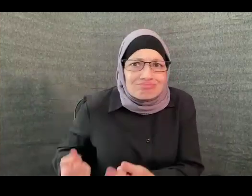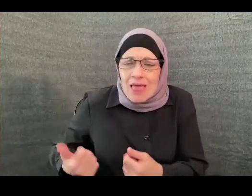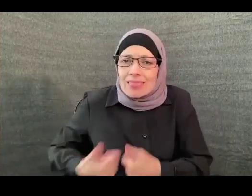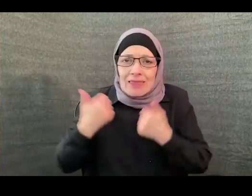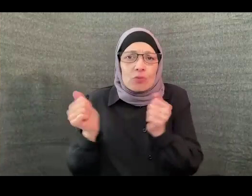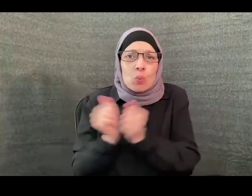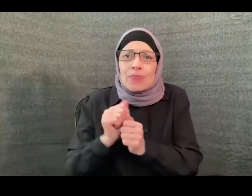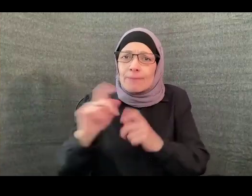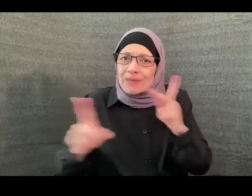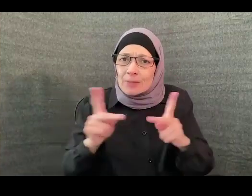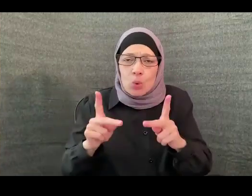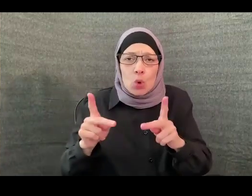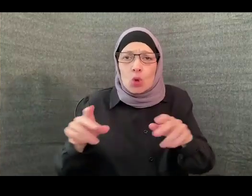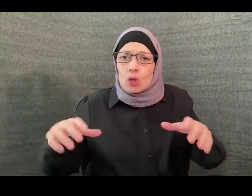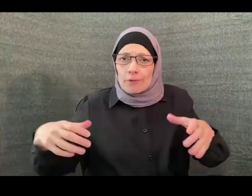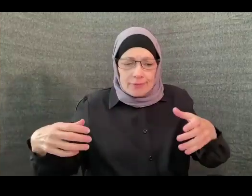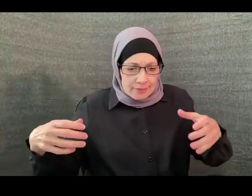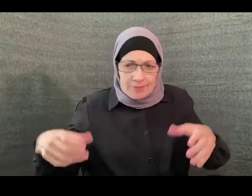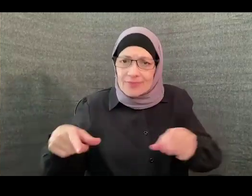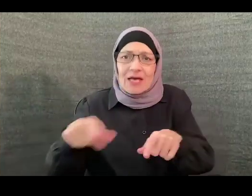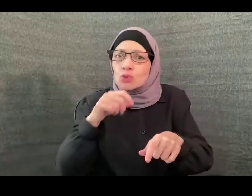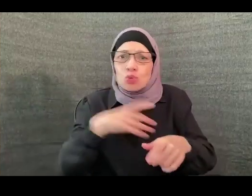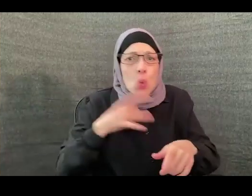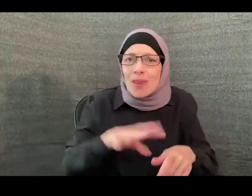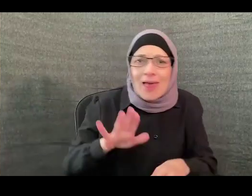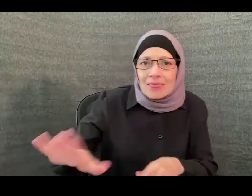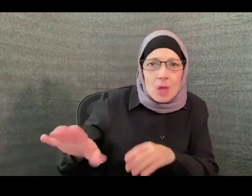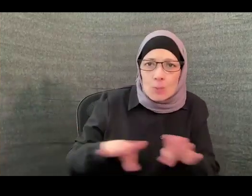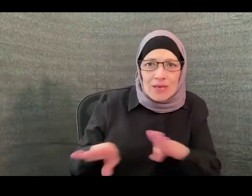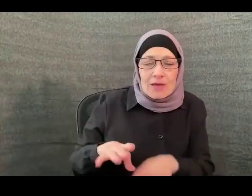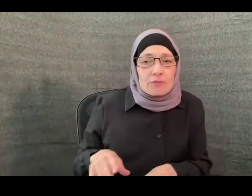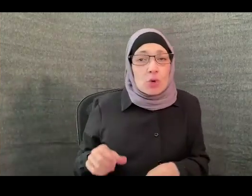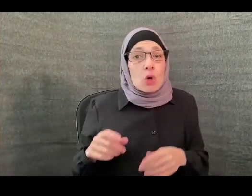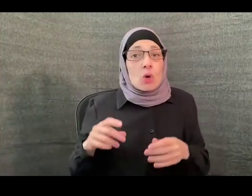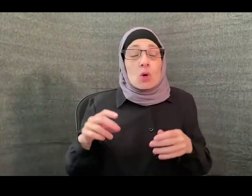in fortresses. They fortify a village or a township,